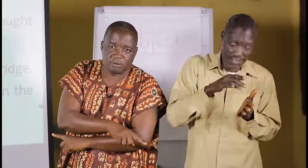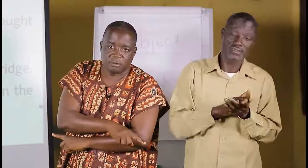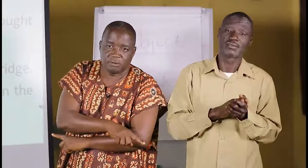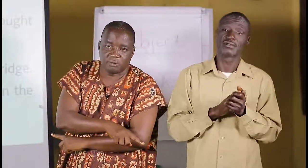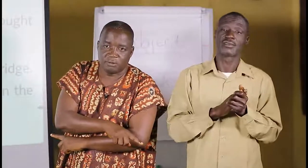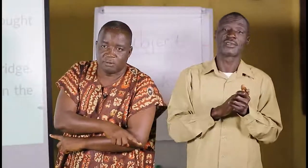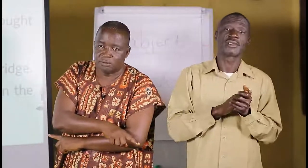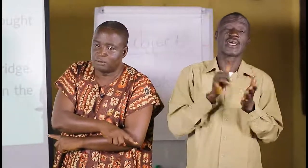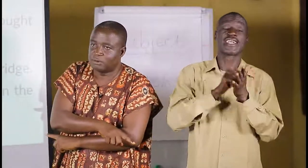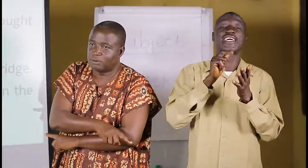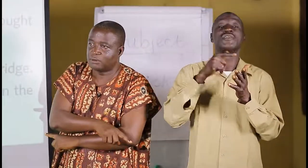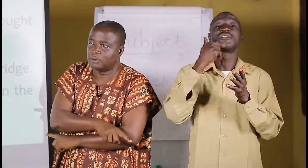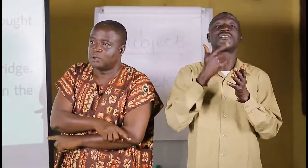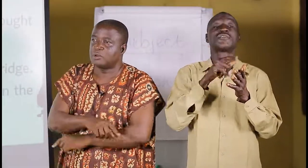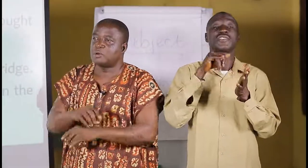before.